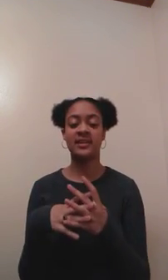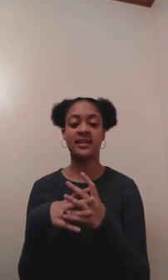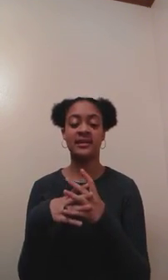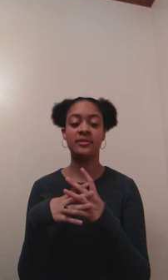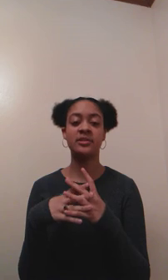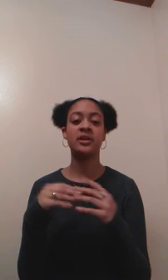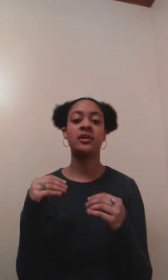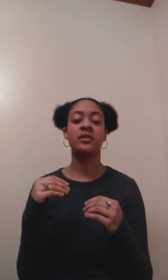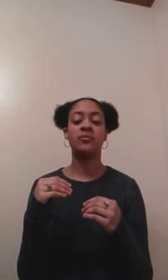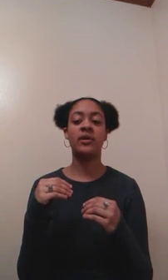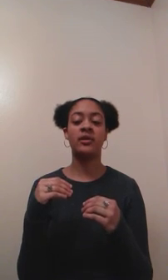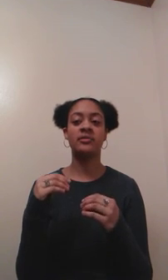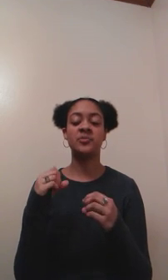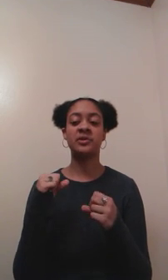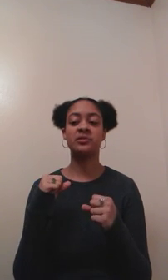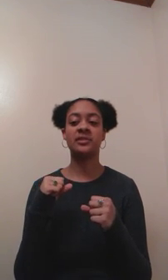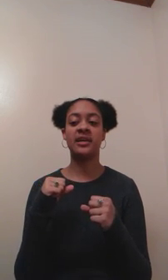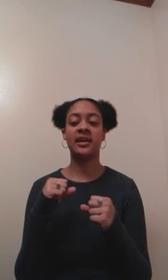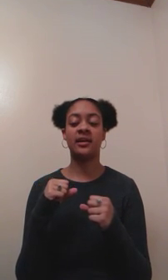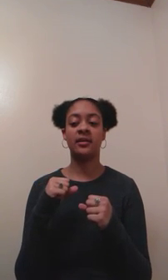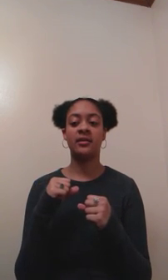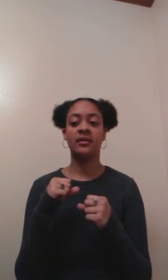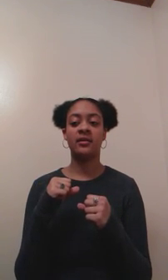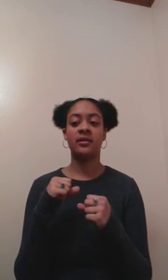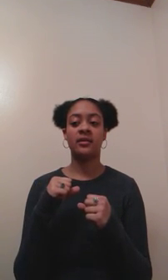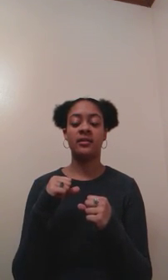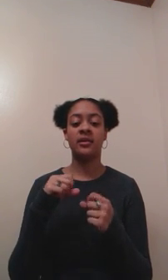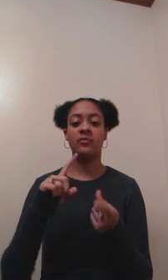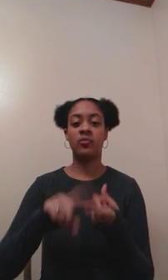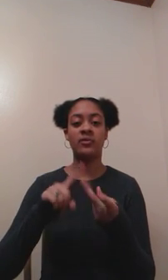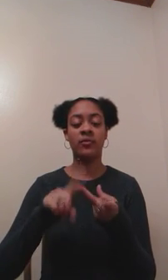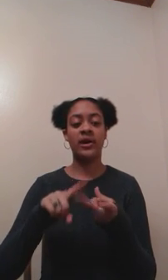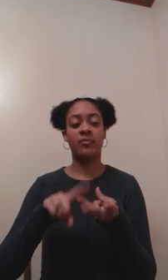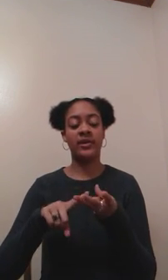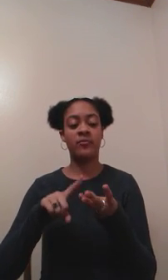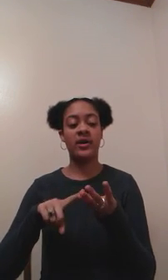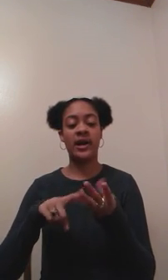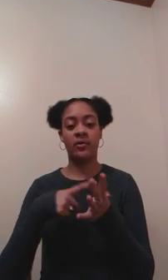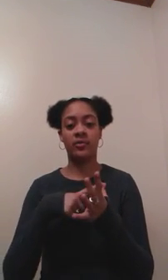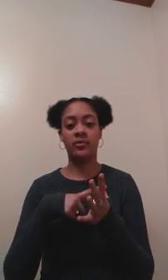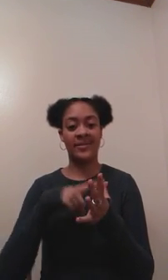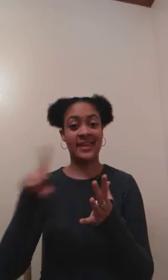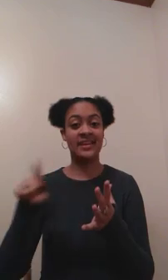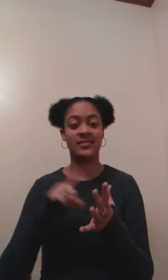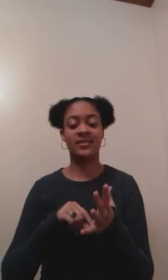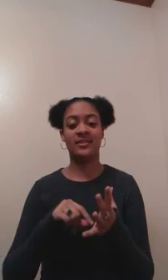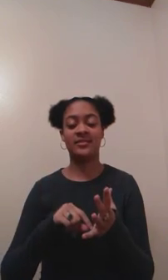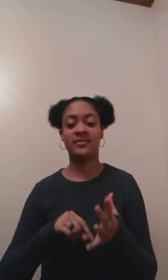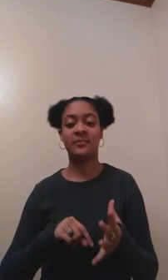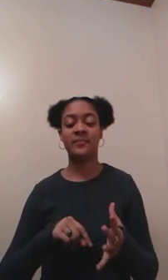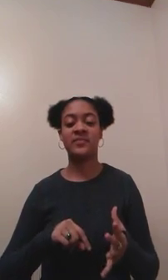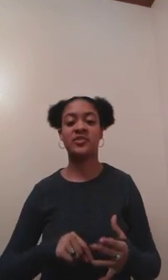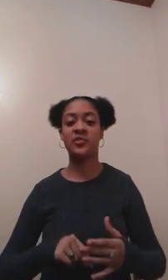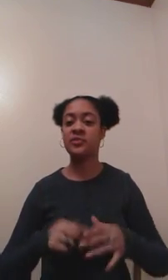sign language, where you're supposed to say the what, where, when, why, or who at the end of the sentence. So you wouldn't